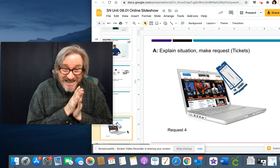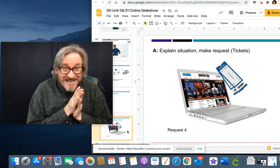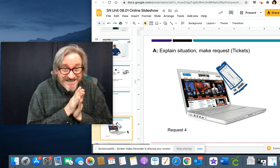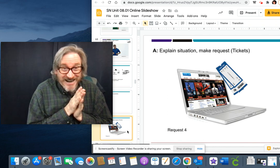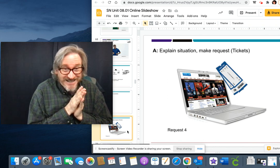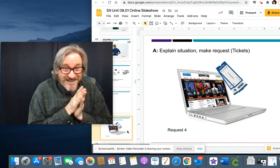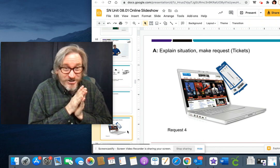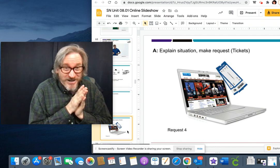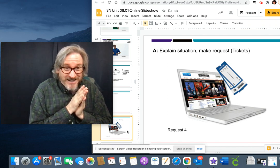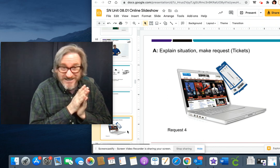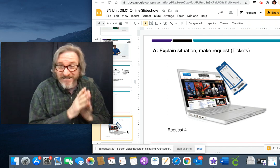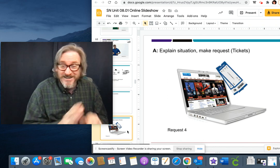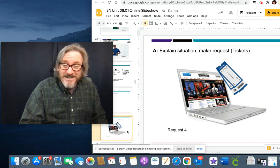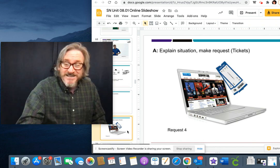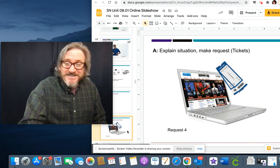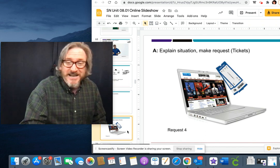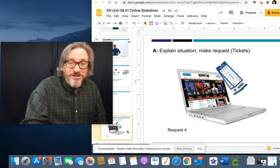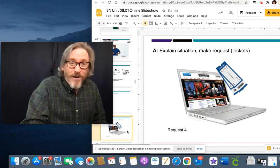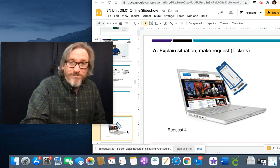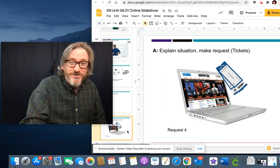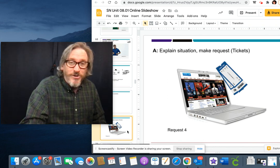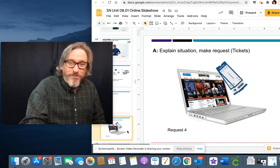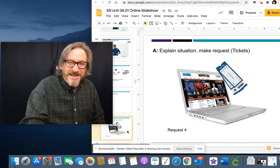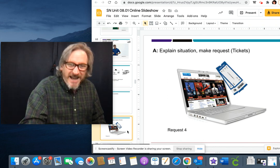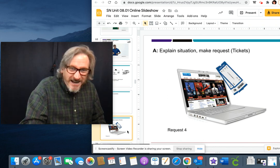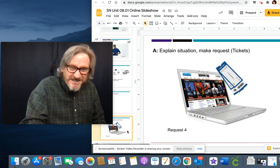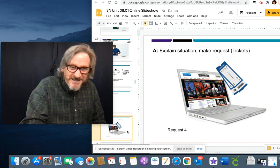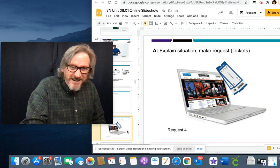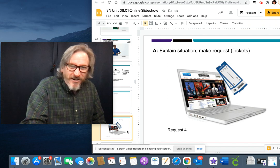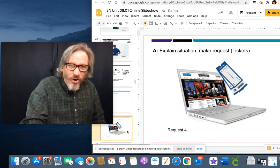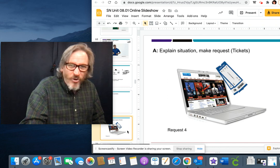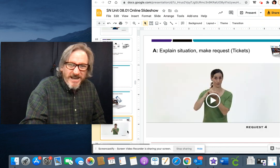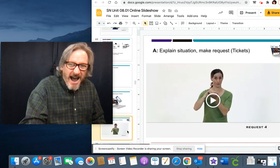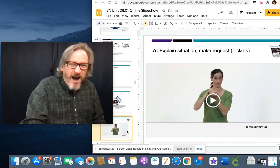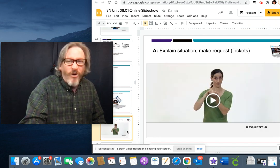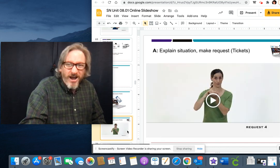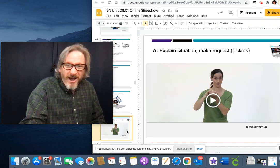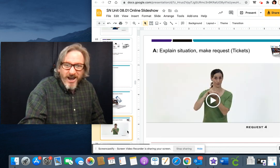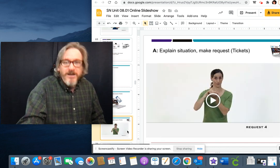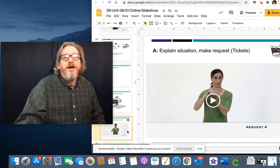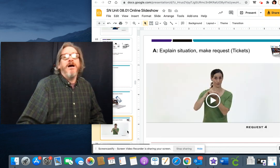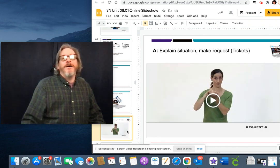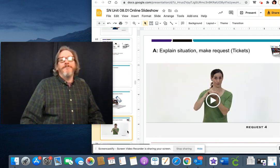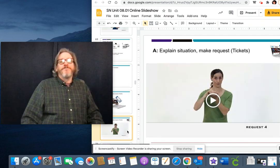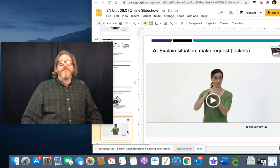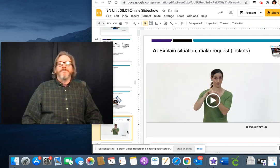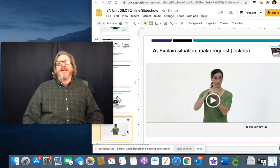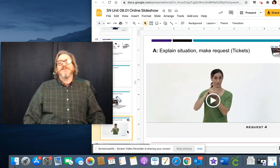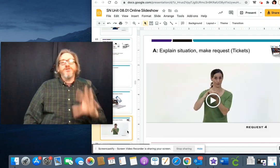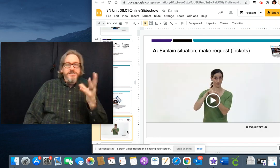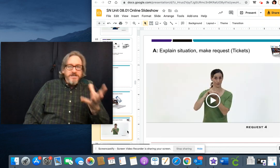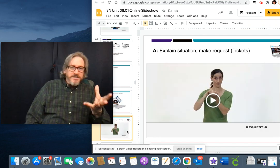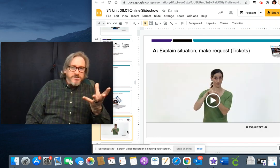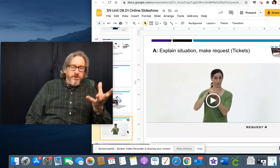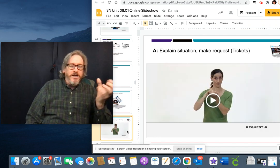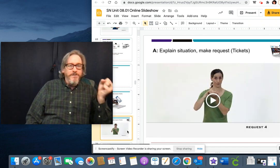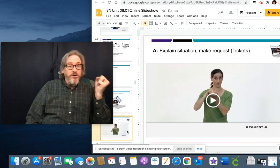as you're watching videos, as you're watching another person sign, to respond with your face, with your